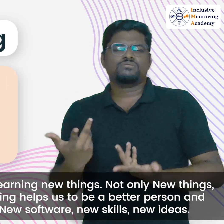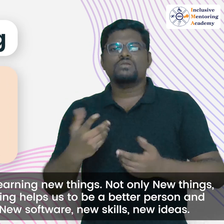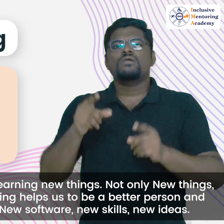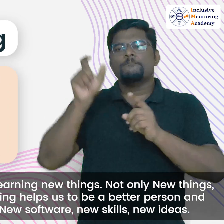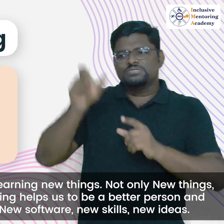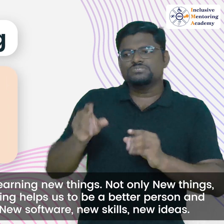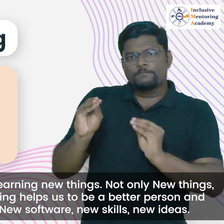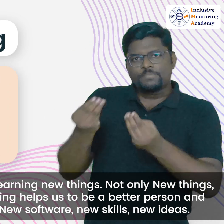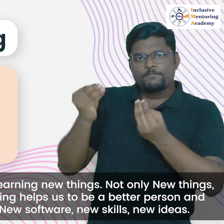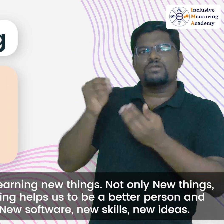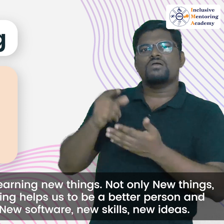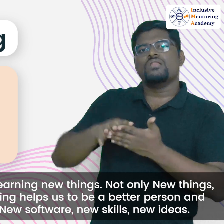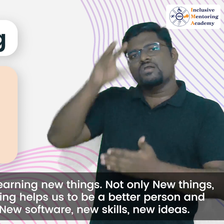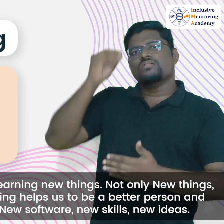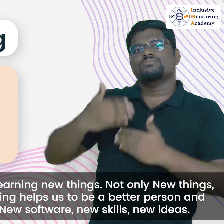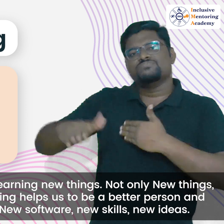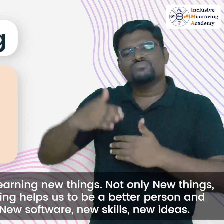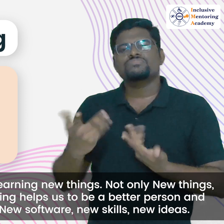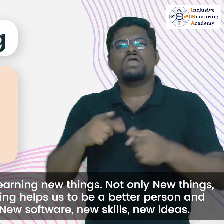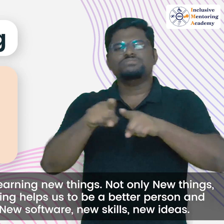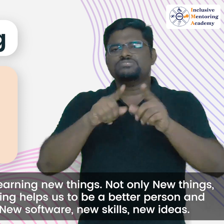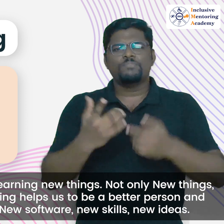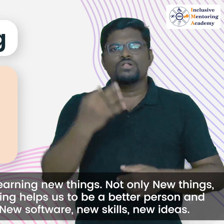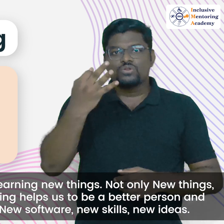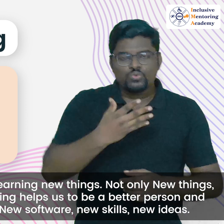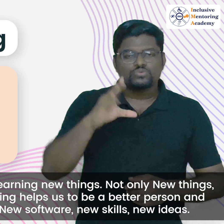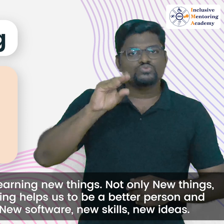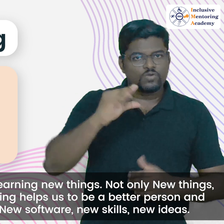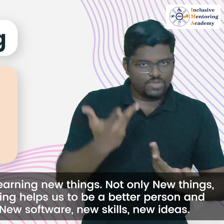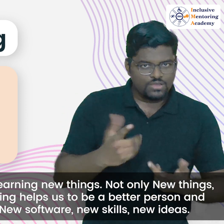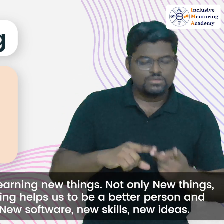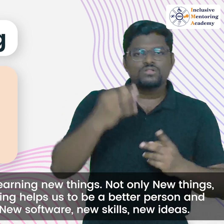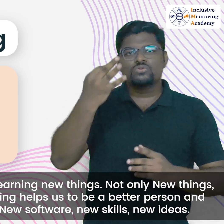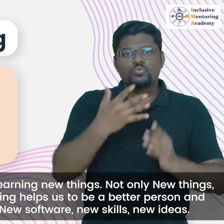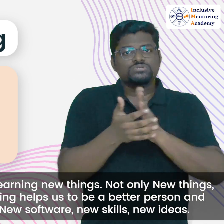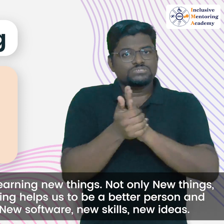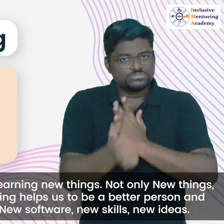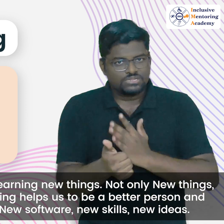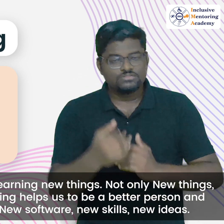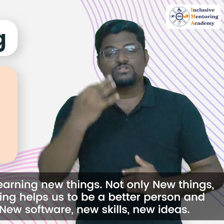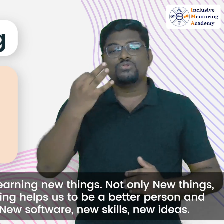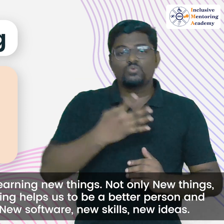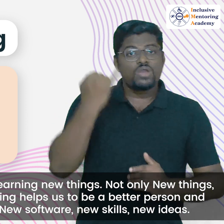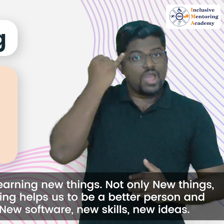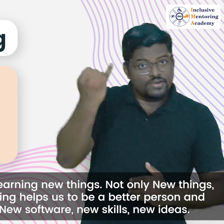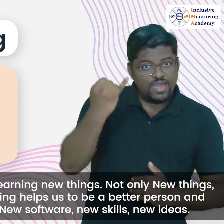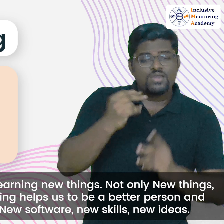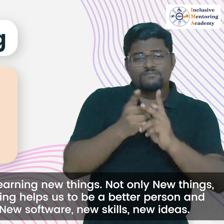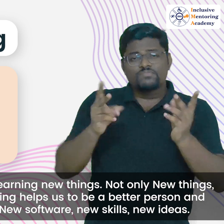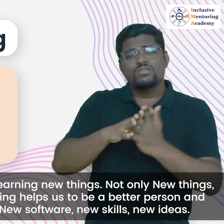things, but also in every aspect. Learning helps us to be a better person and more competent. Example, new software, new skills,